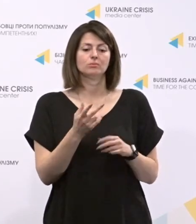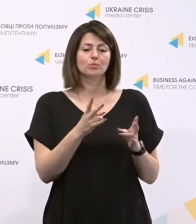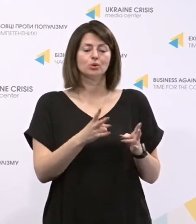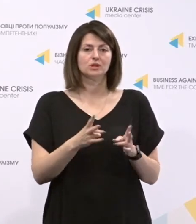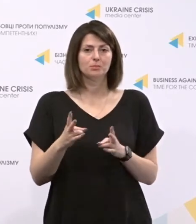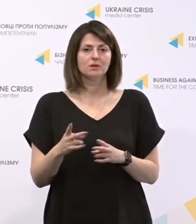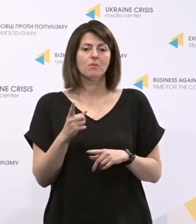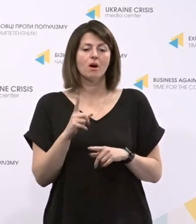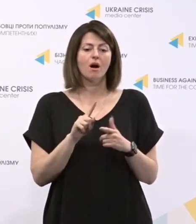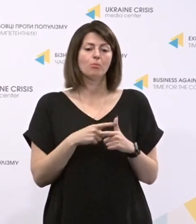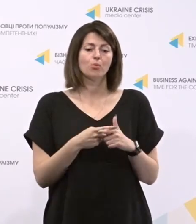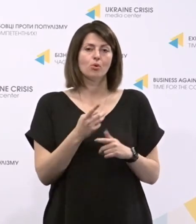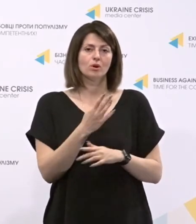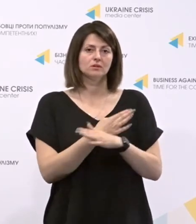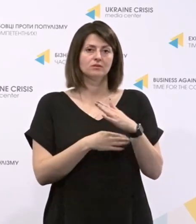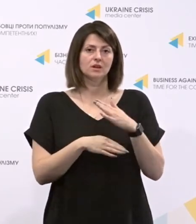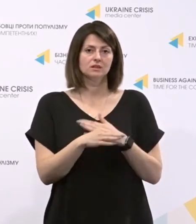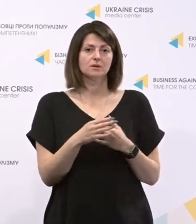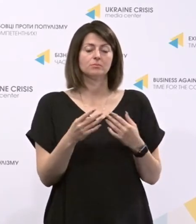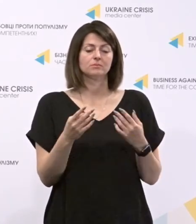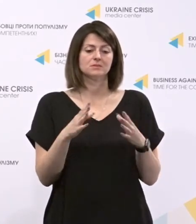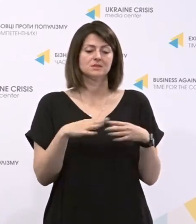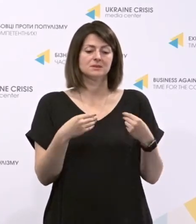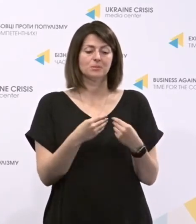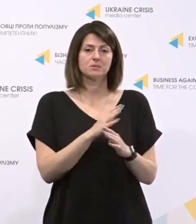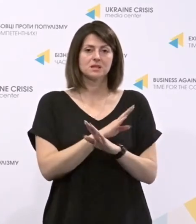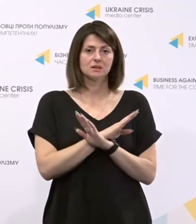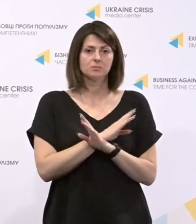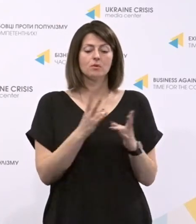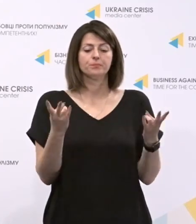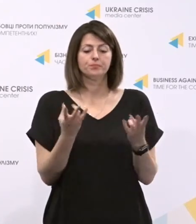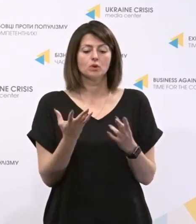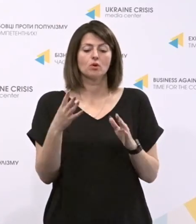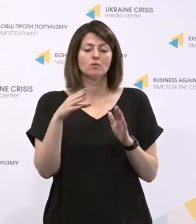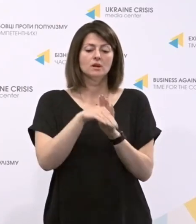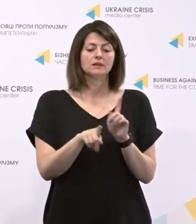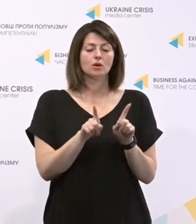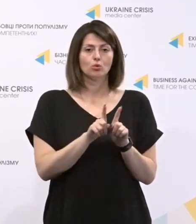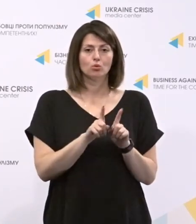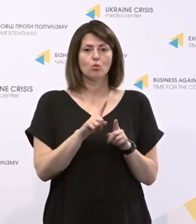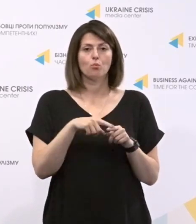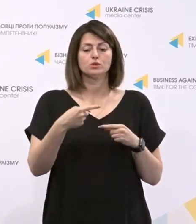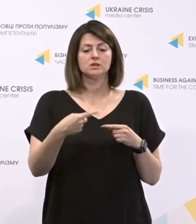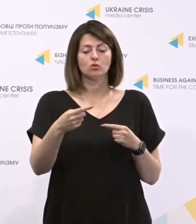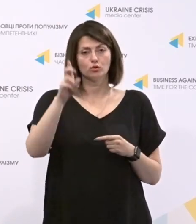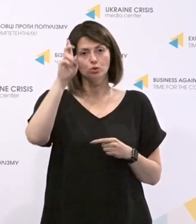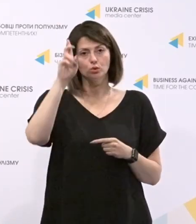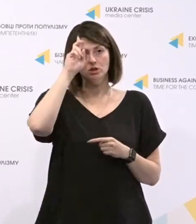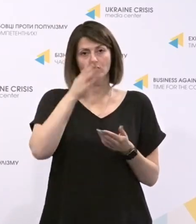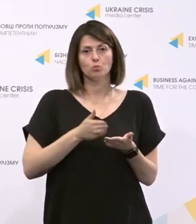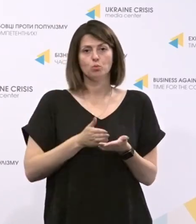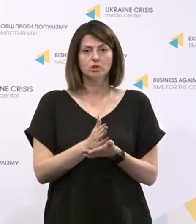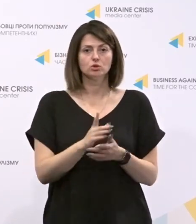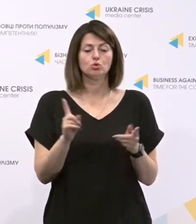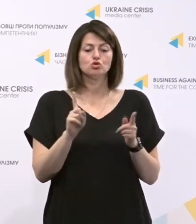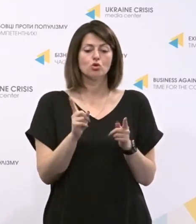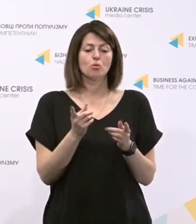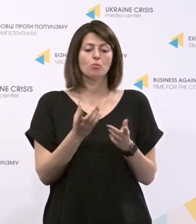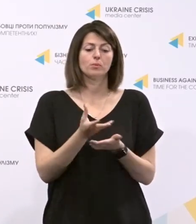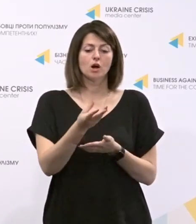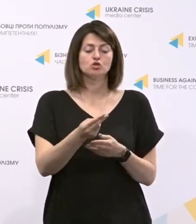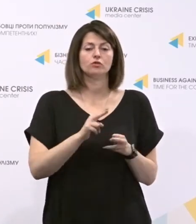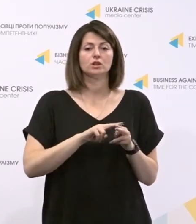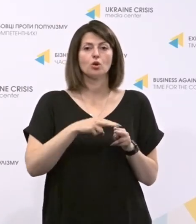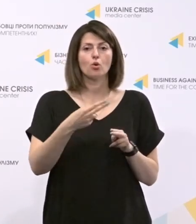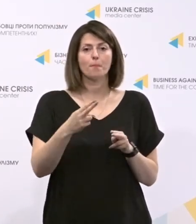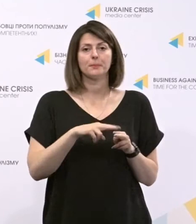government to adopt a comprehensive state policy and mechanism of remedy and reparation for civilians injured during the